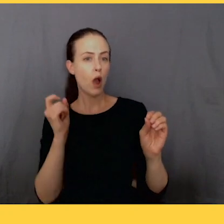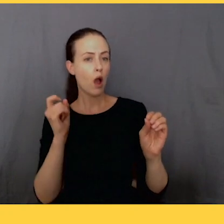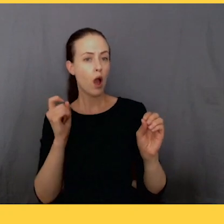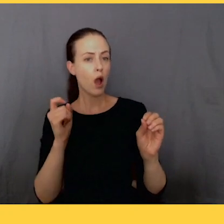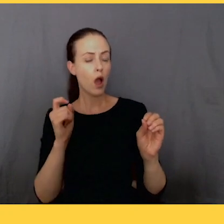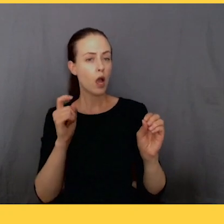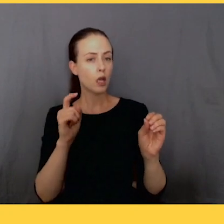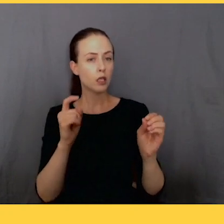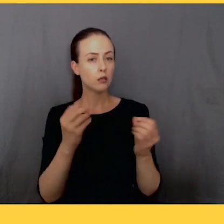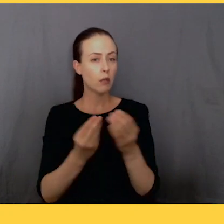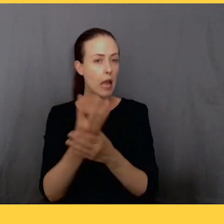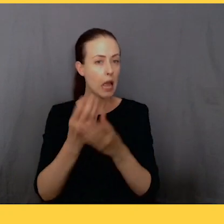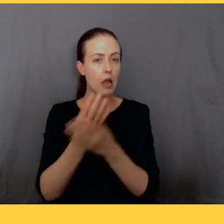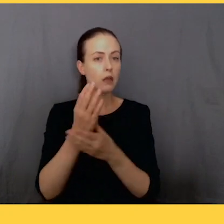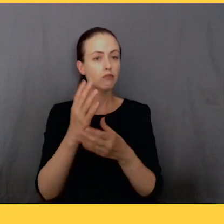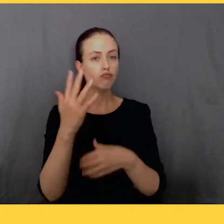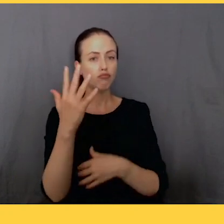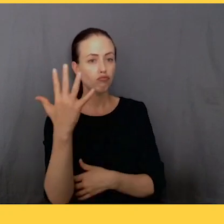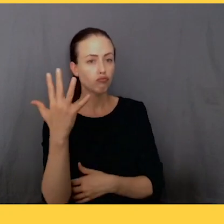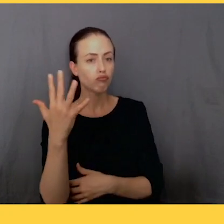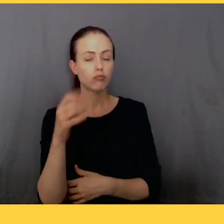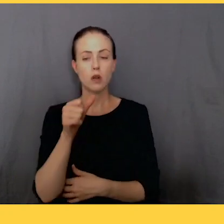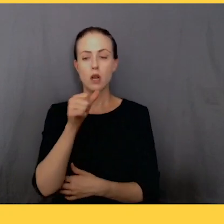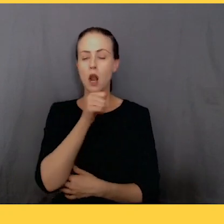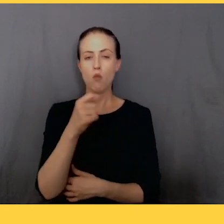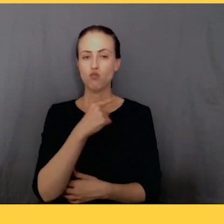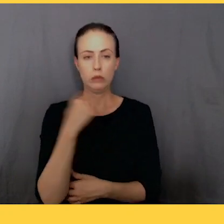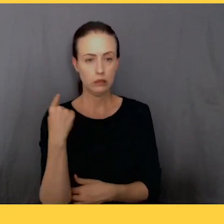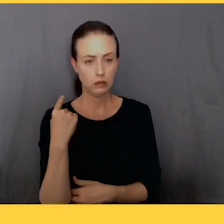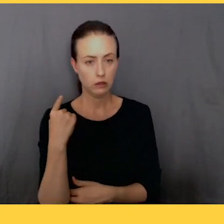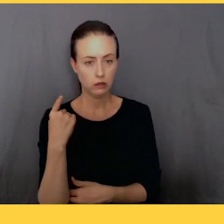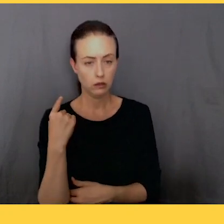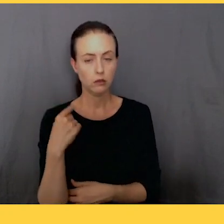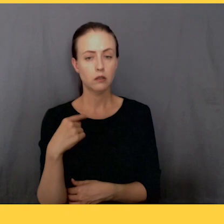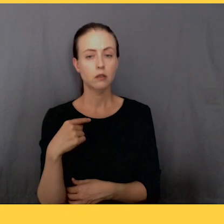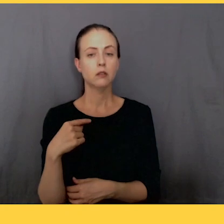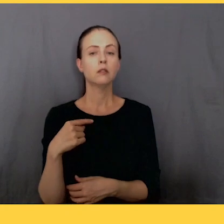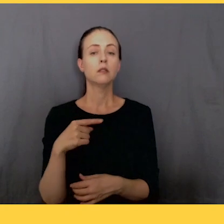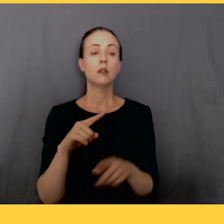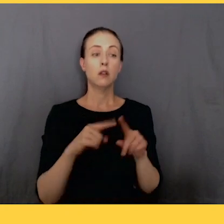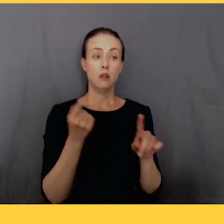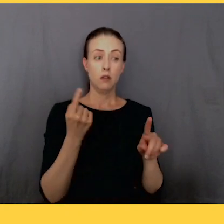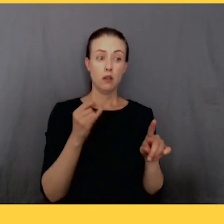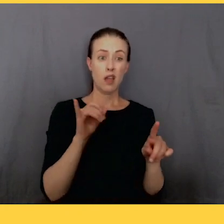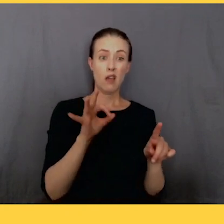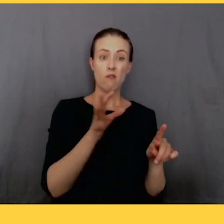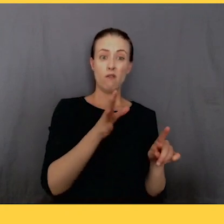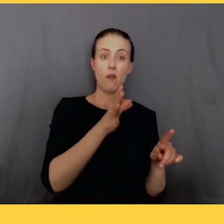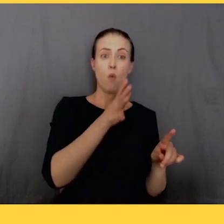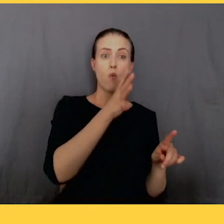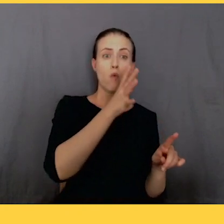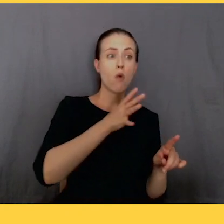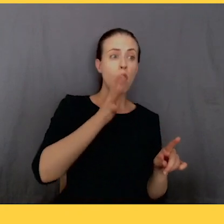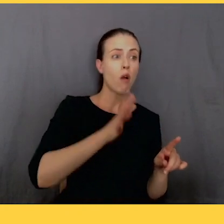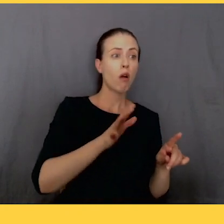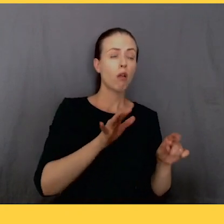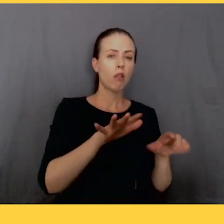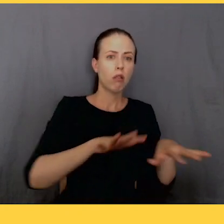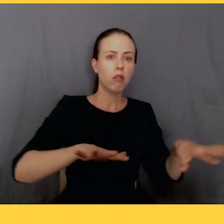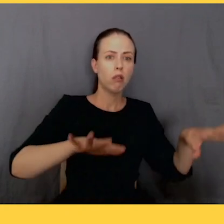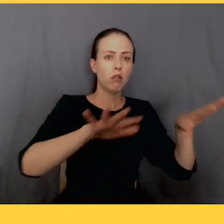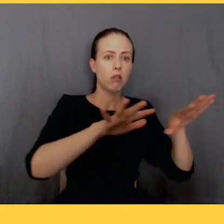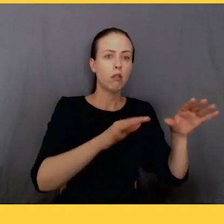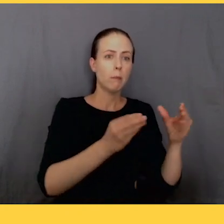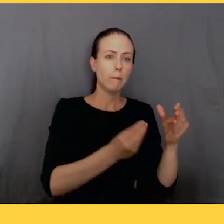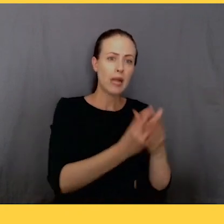the type of risk, say in a rural area where it's exposed to lots of dry vegetation.